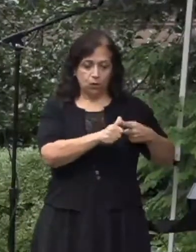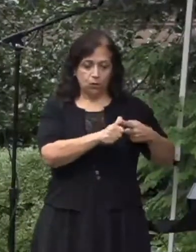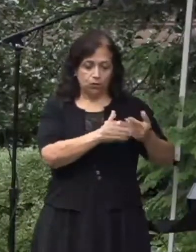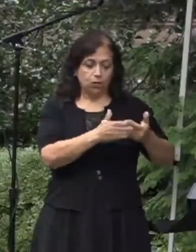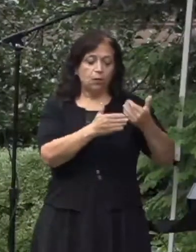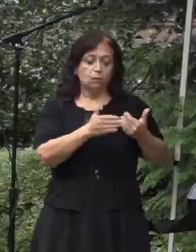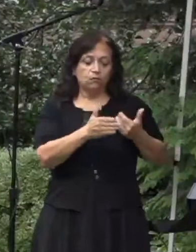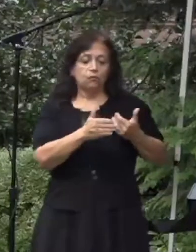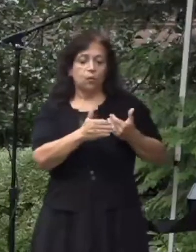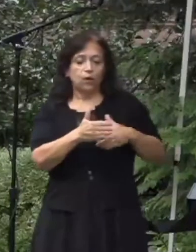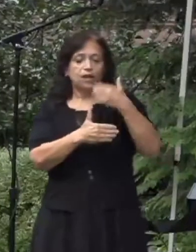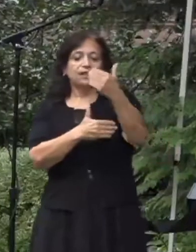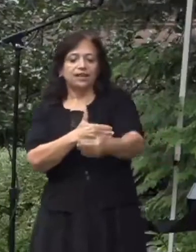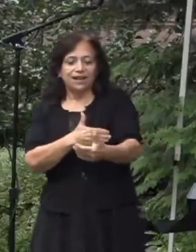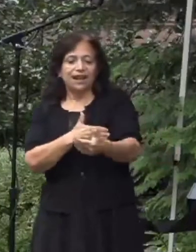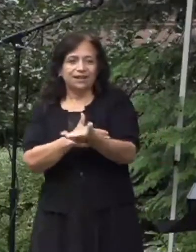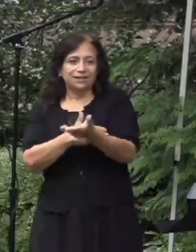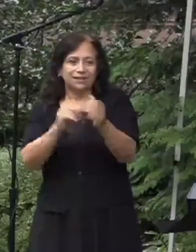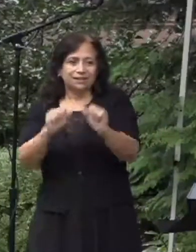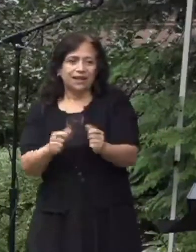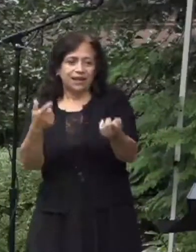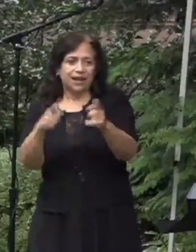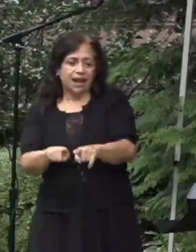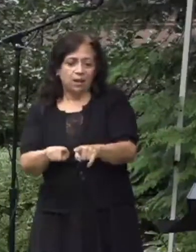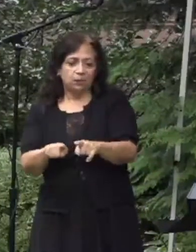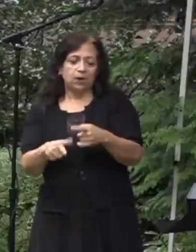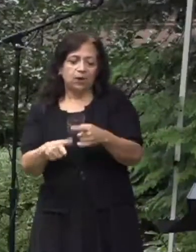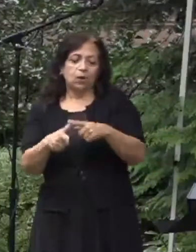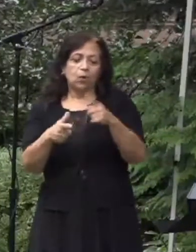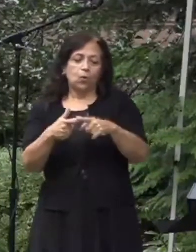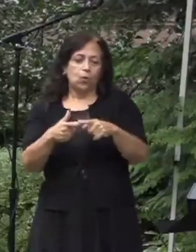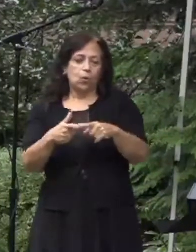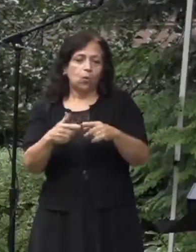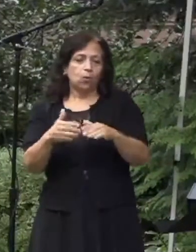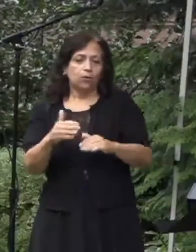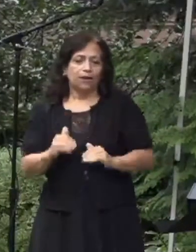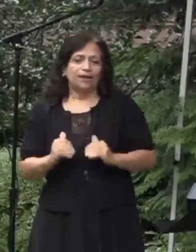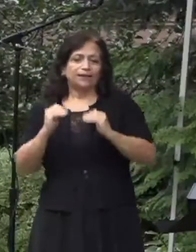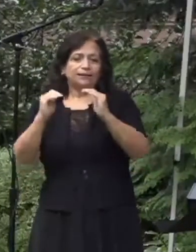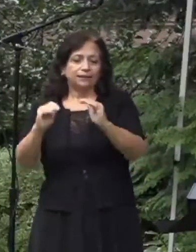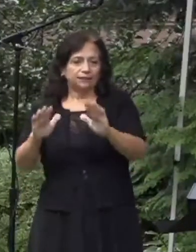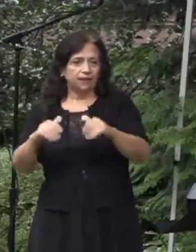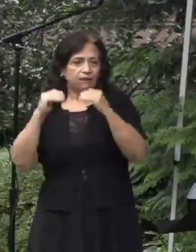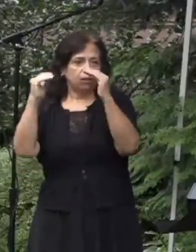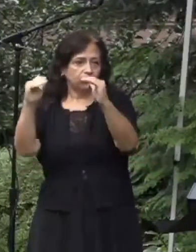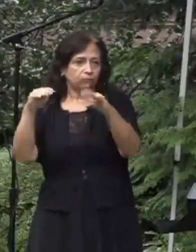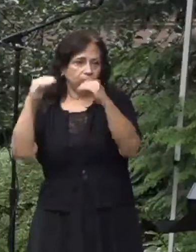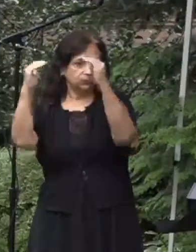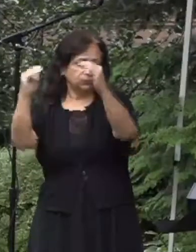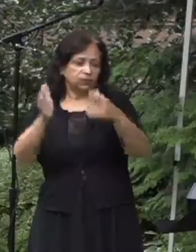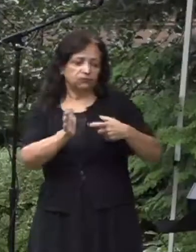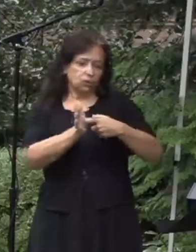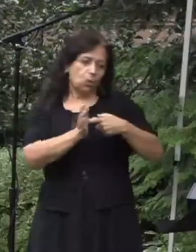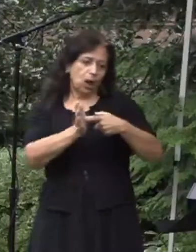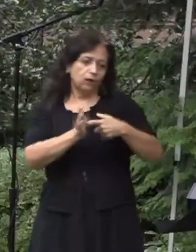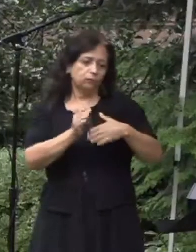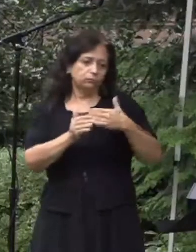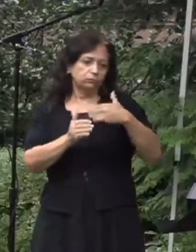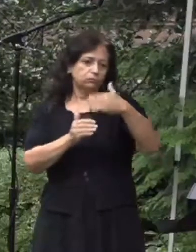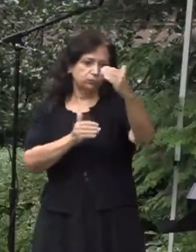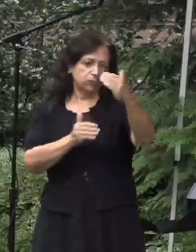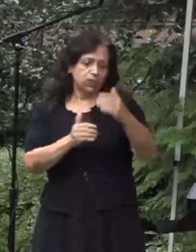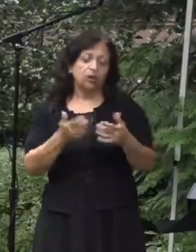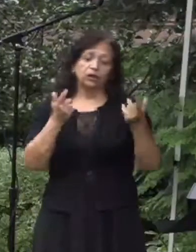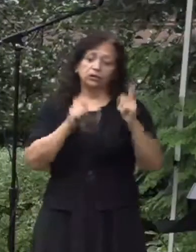first before the next thing can happen or I can advance to the next level? And as we know,